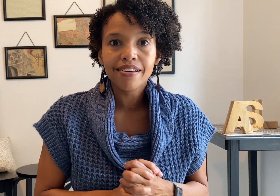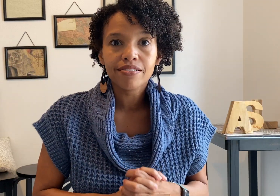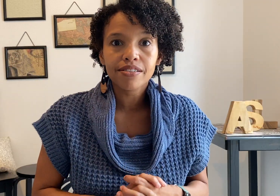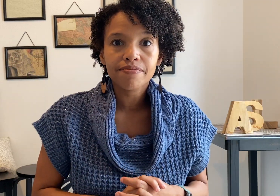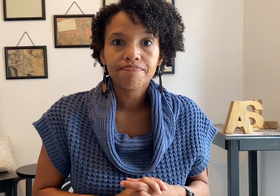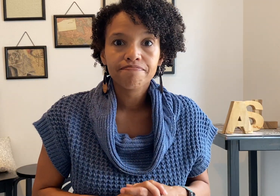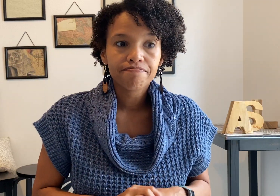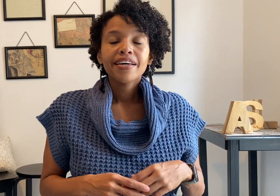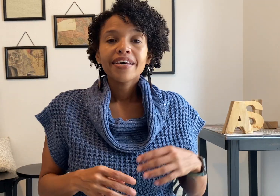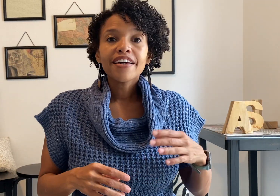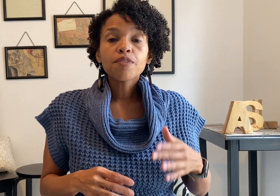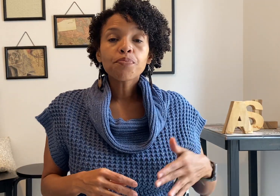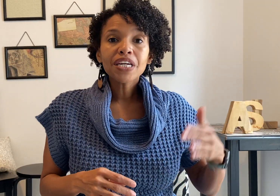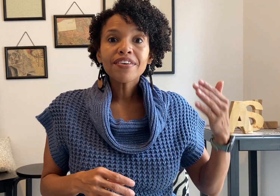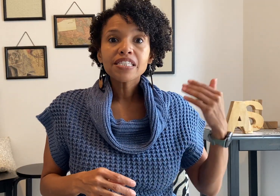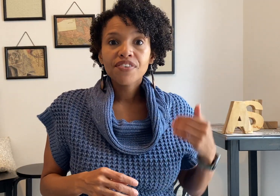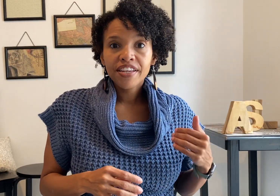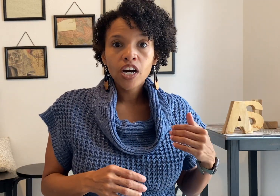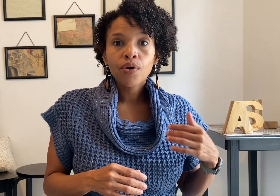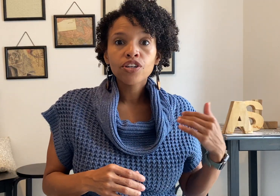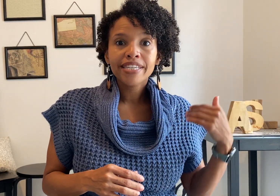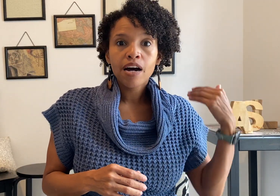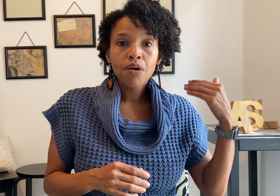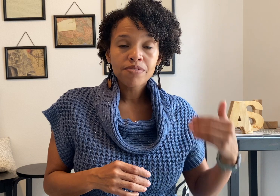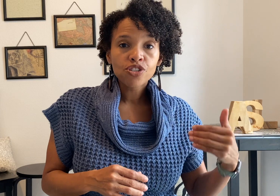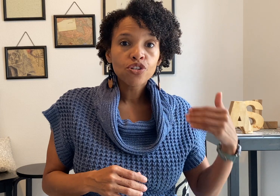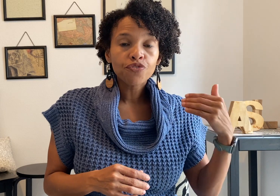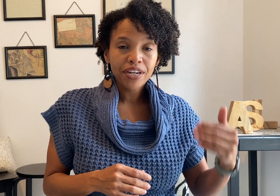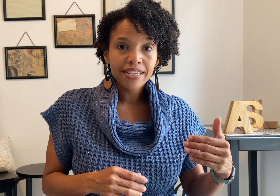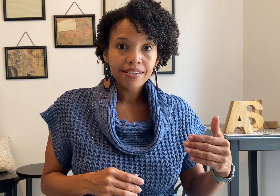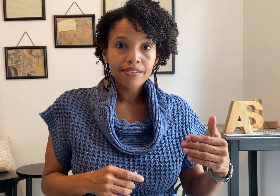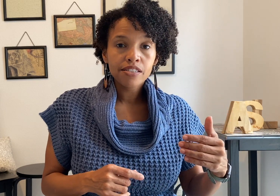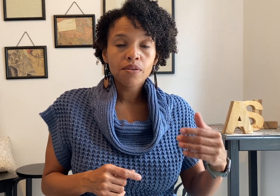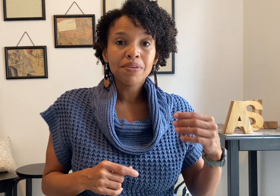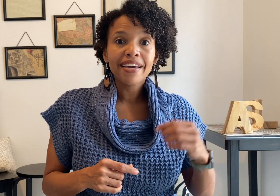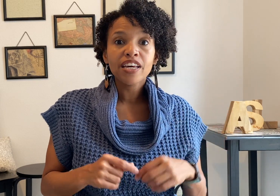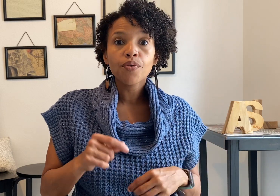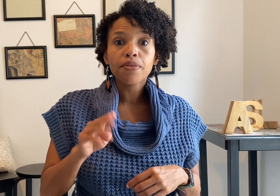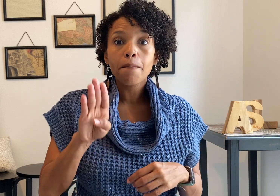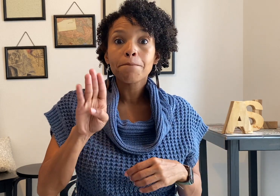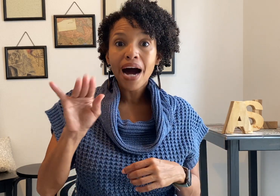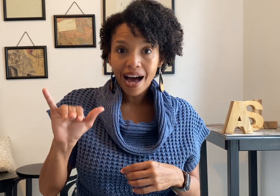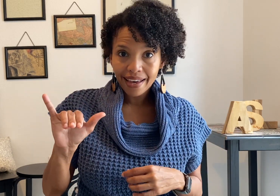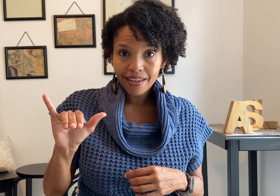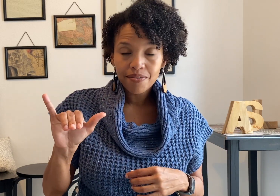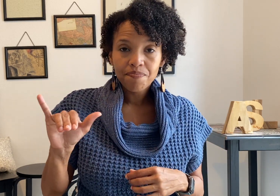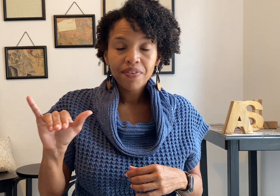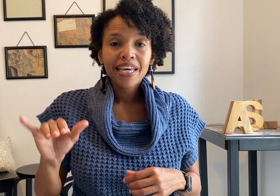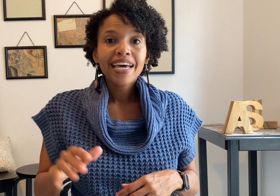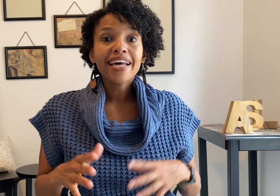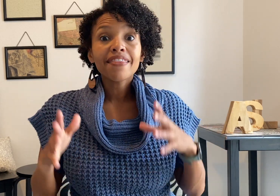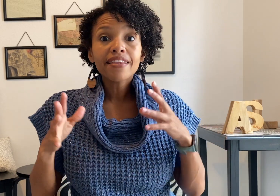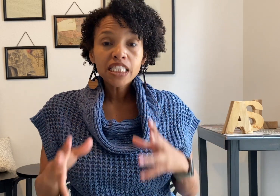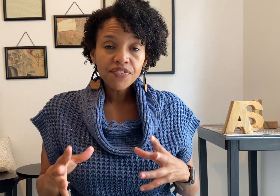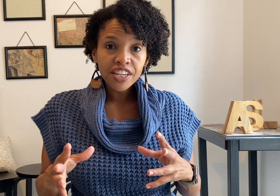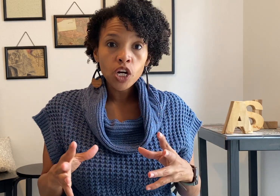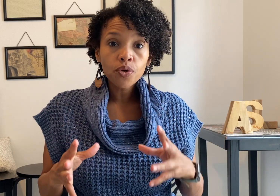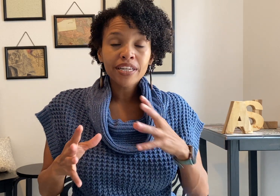details. In the previous video, we looked at prepositional phrases beginning with by, and in this video, we're looking